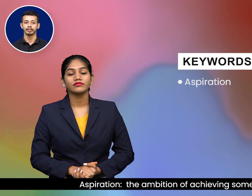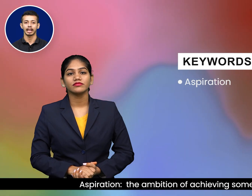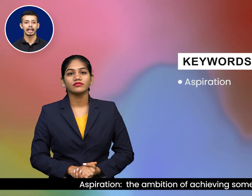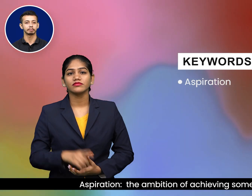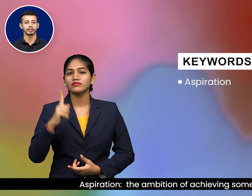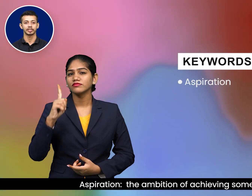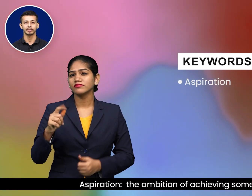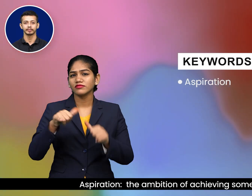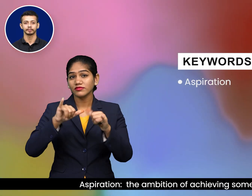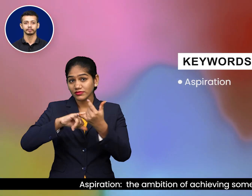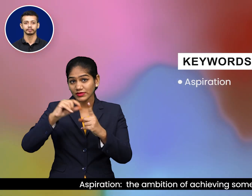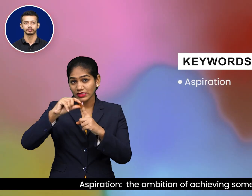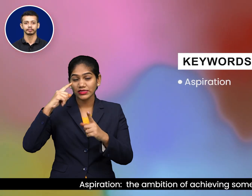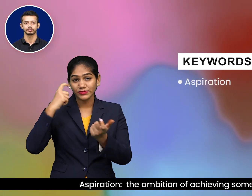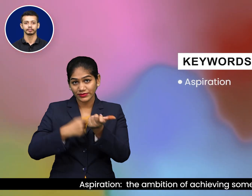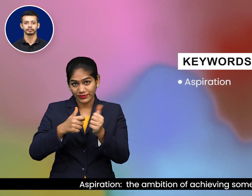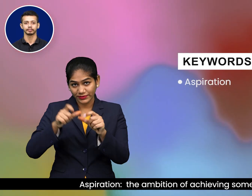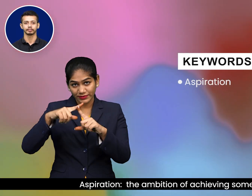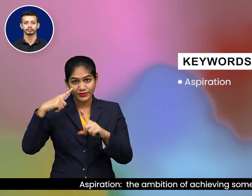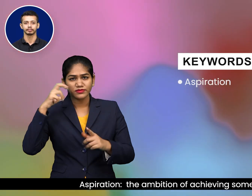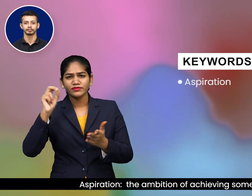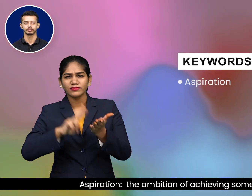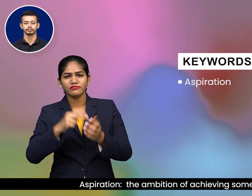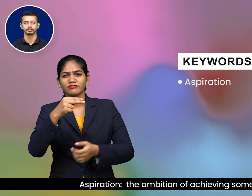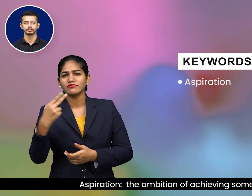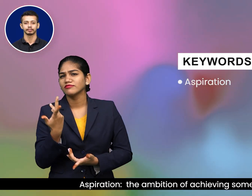Number 1. Aspiration.